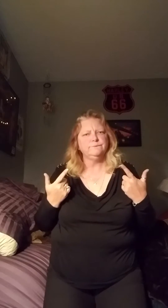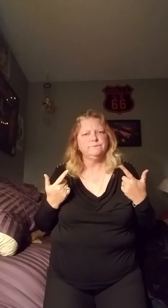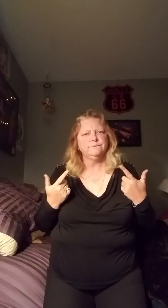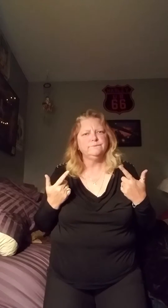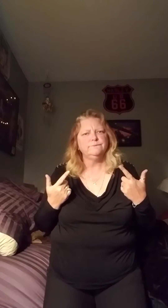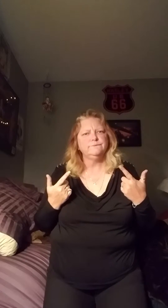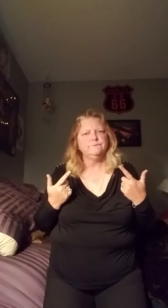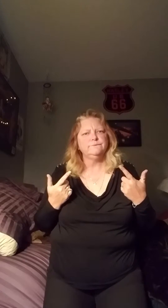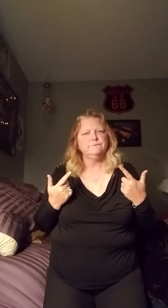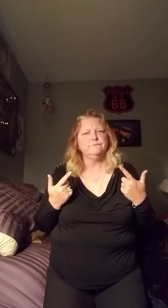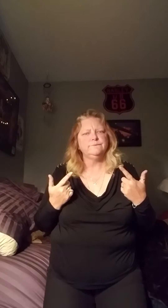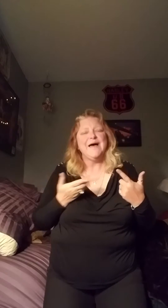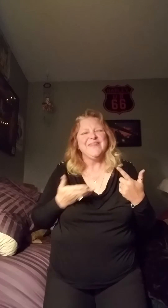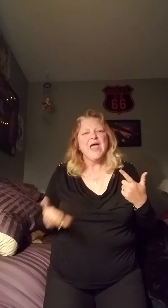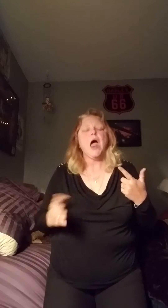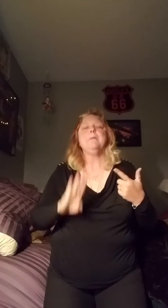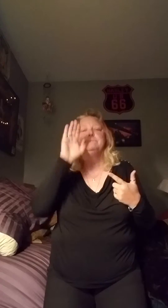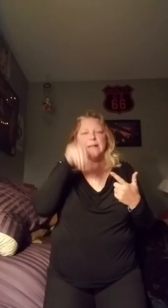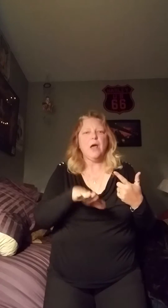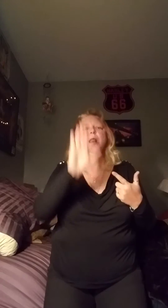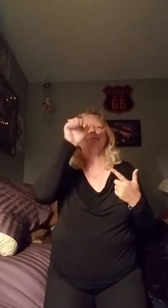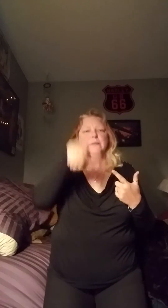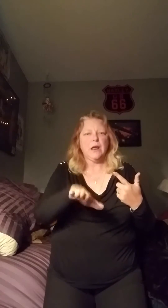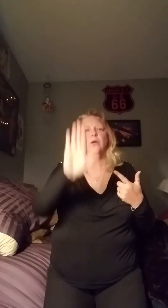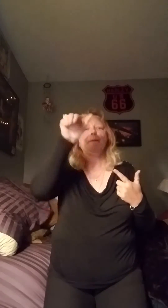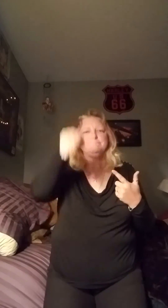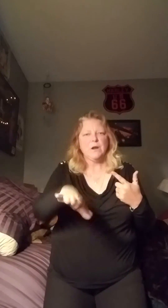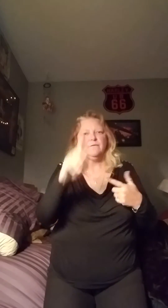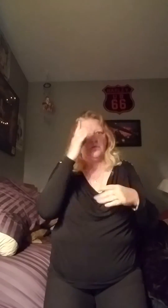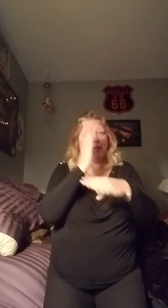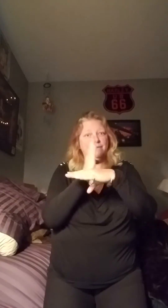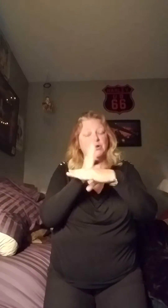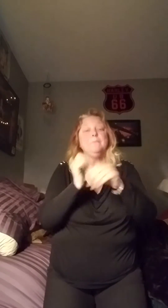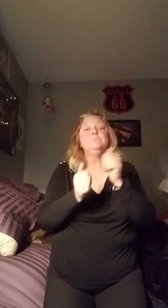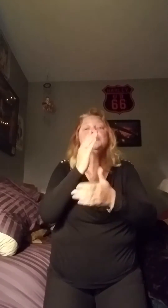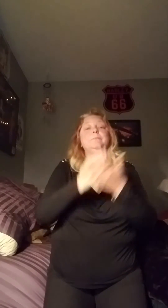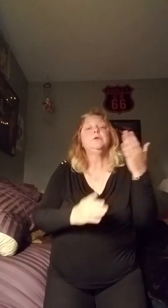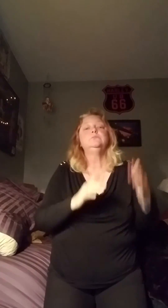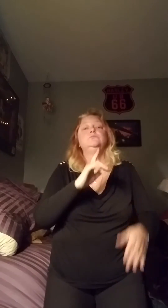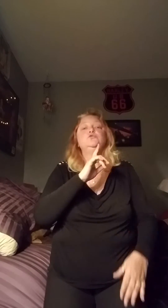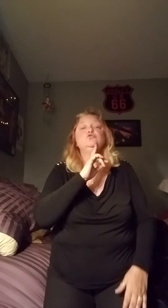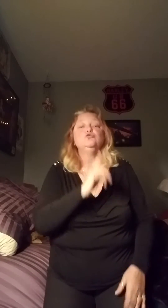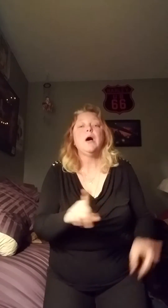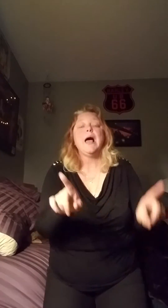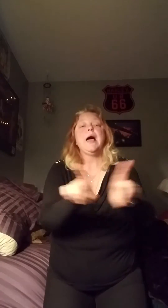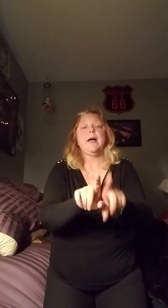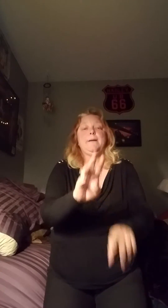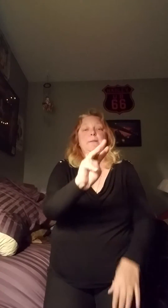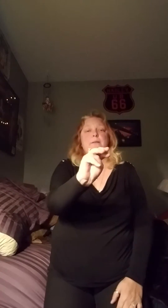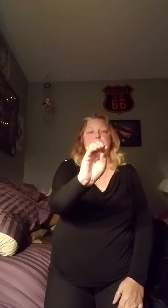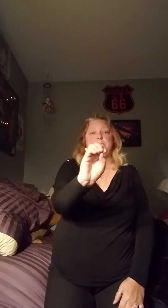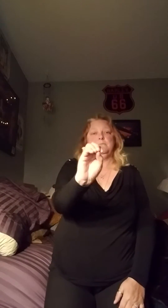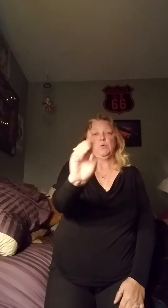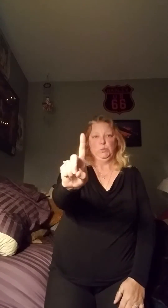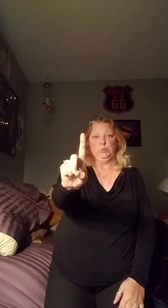And things go up and down within that average. And for the most part, that's true for things like mood. For most of us, we have an